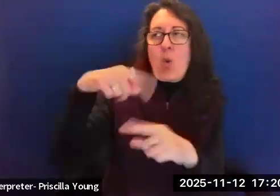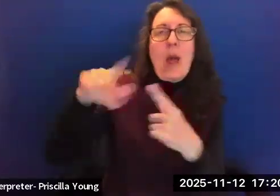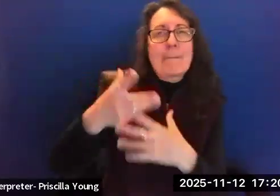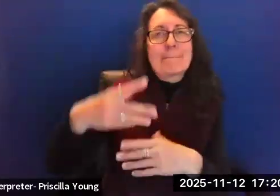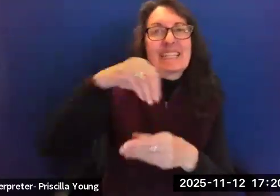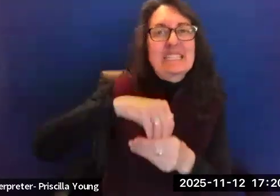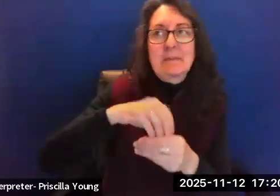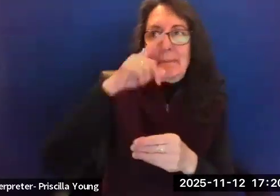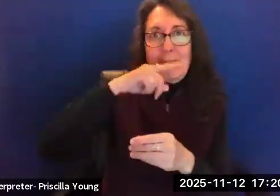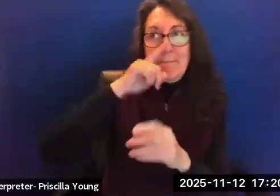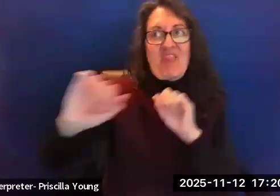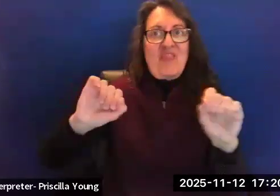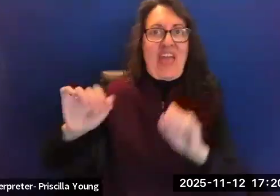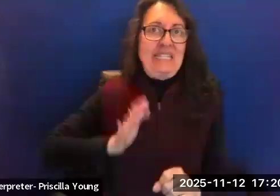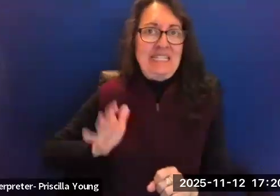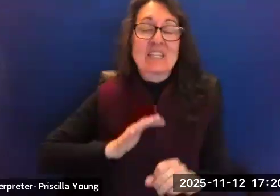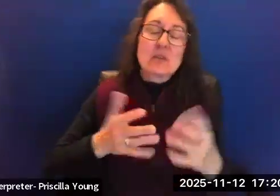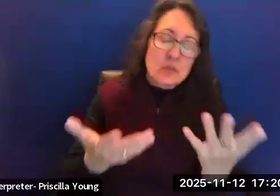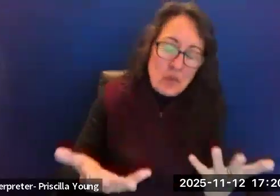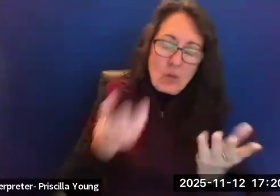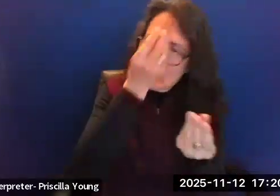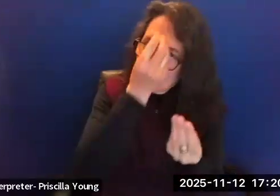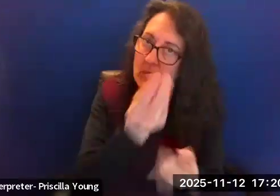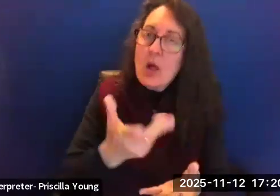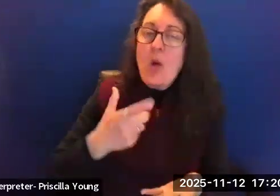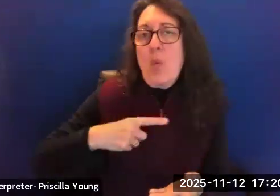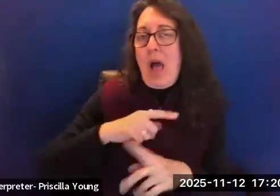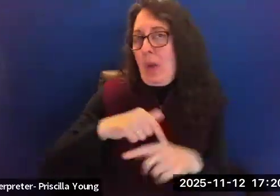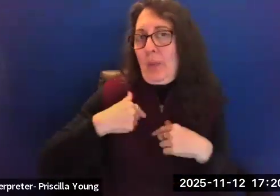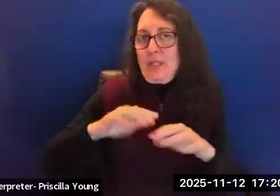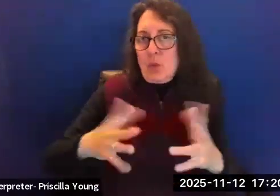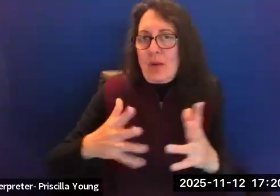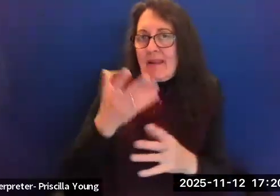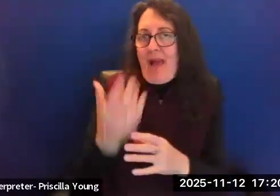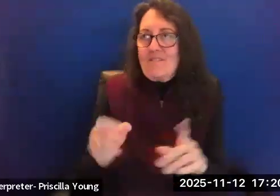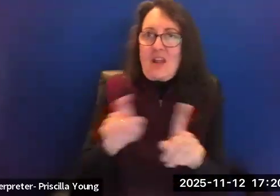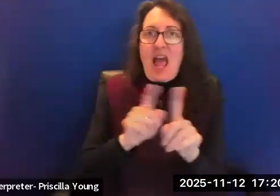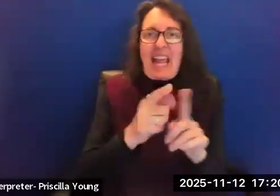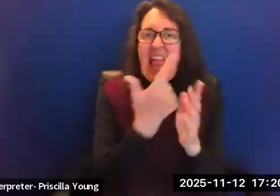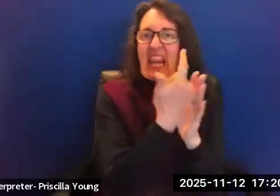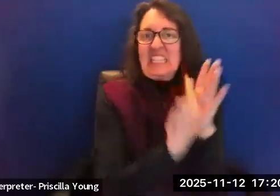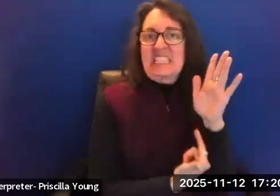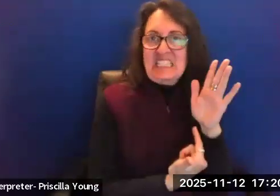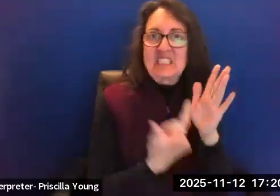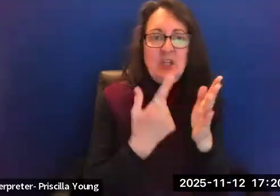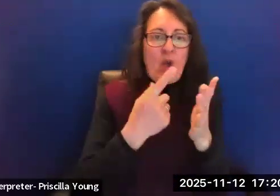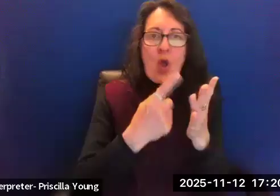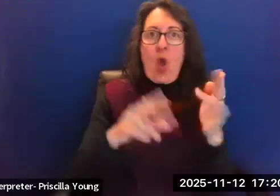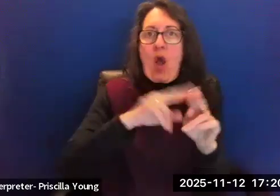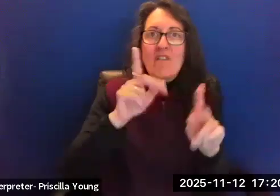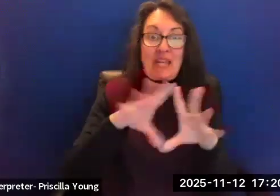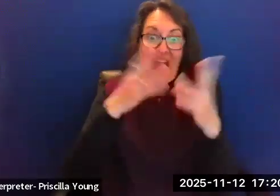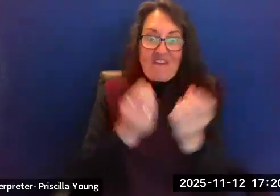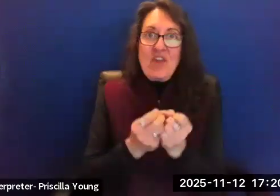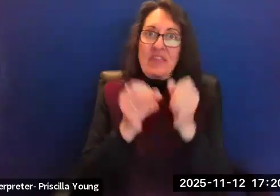reason that we don't have sort of a list of what it looks like right now is because we want to